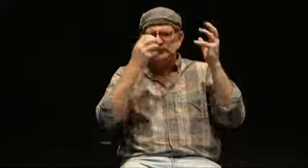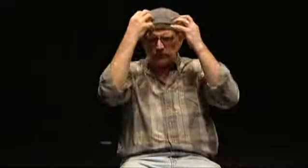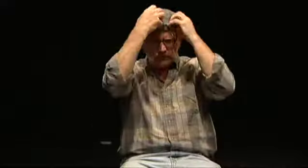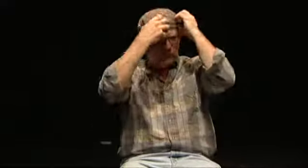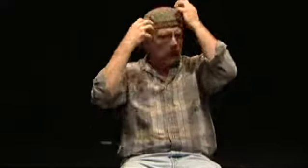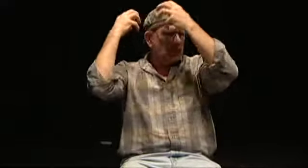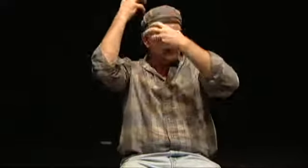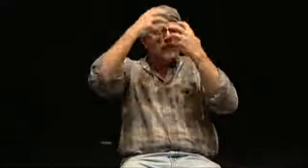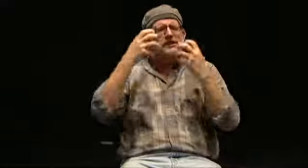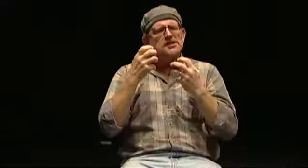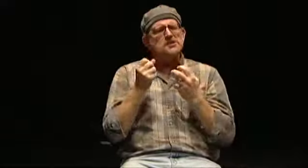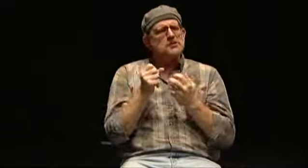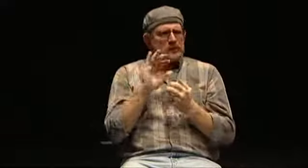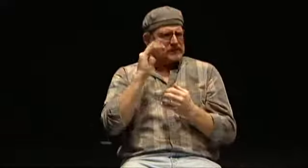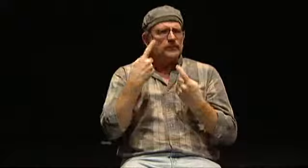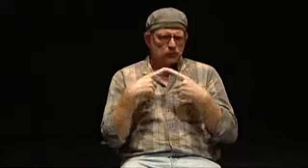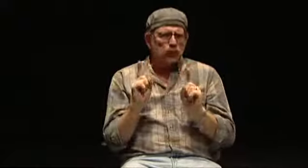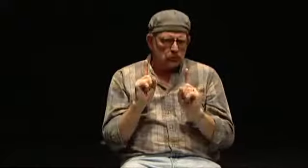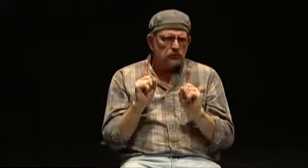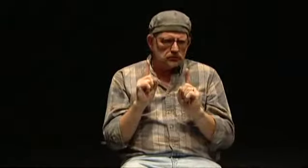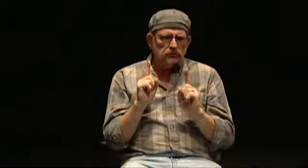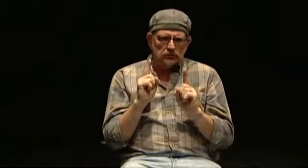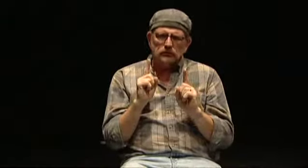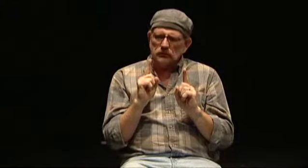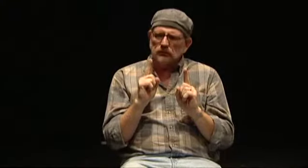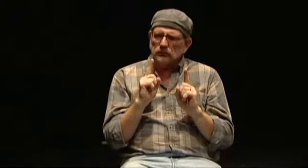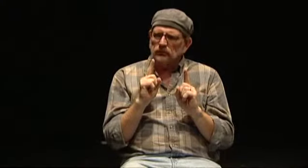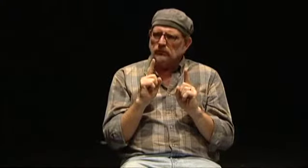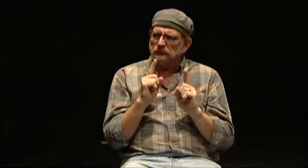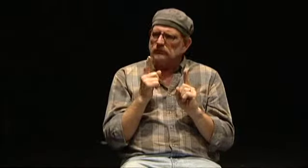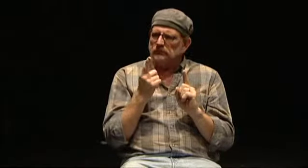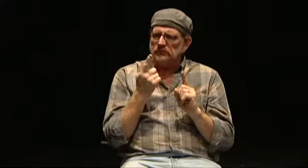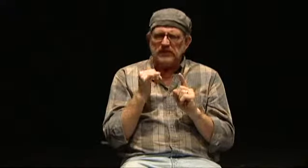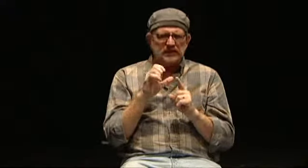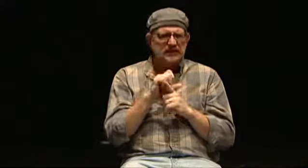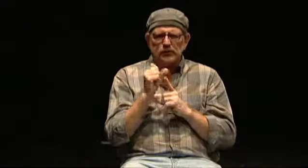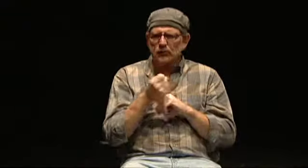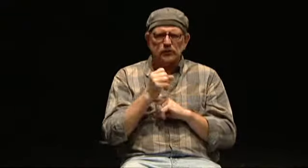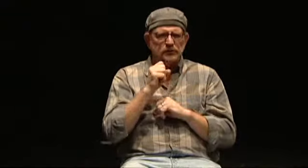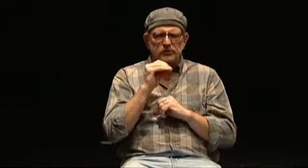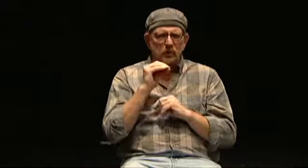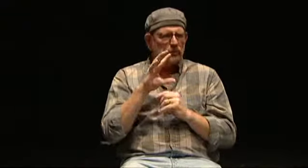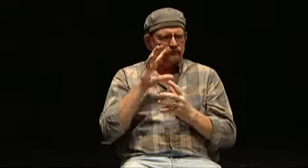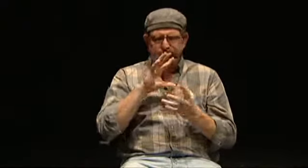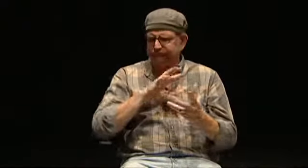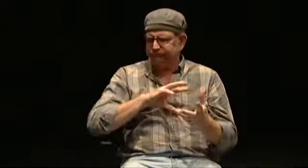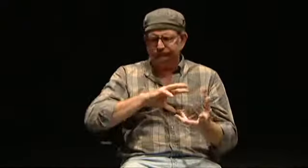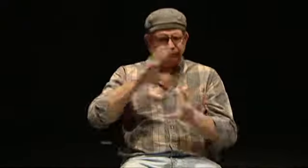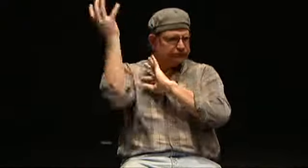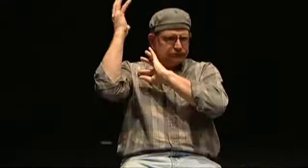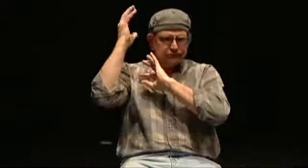himself. You know, it's, all this is going on in his brain. So it seems to work because the situation was